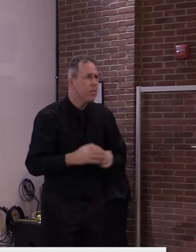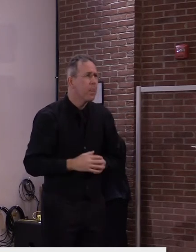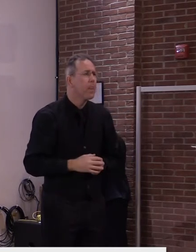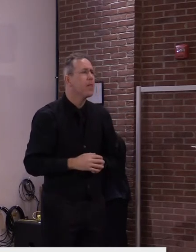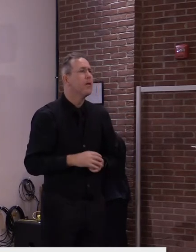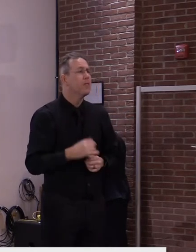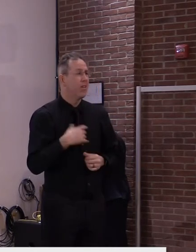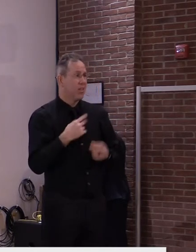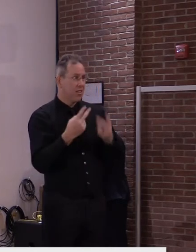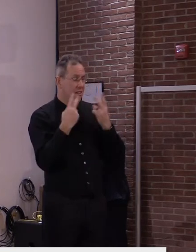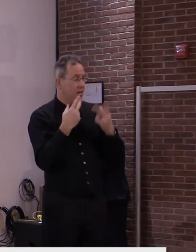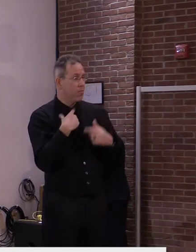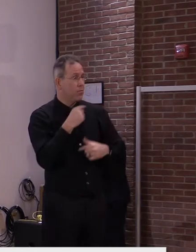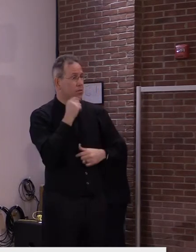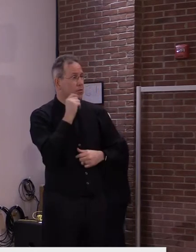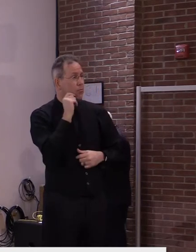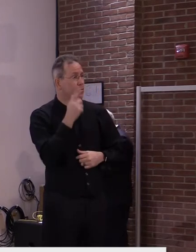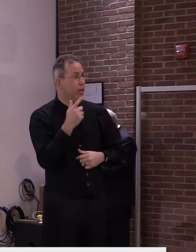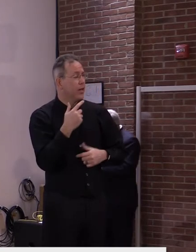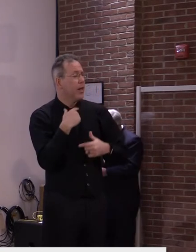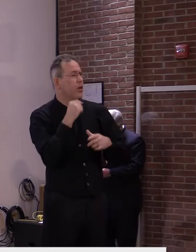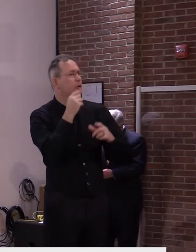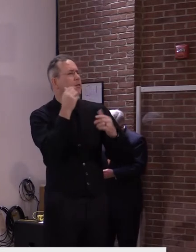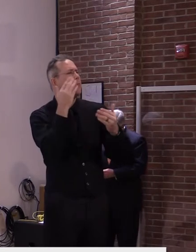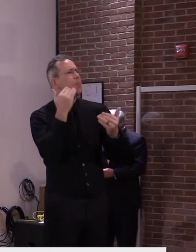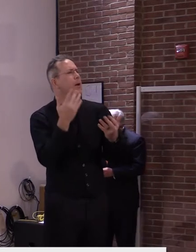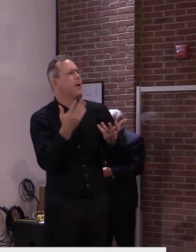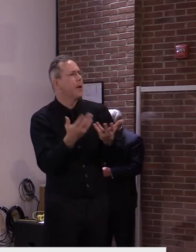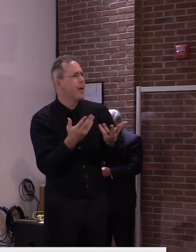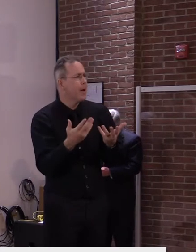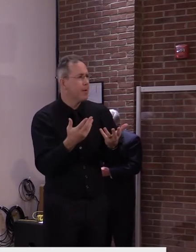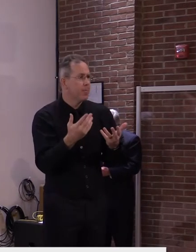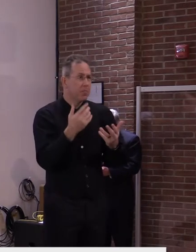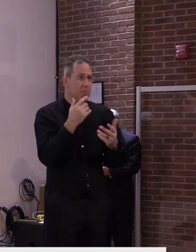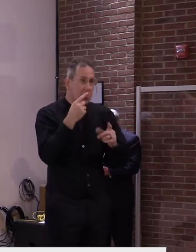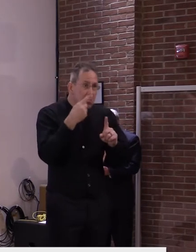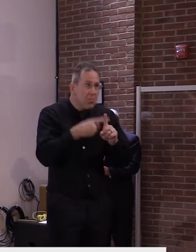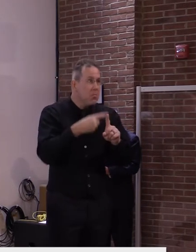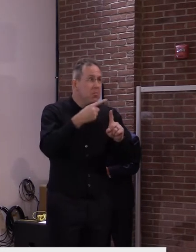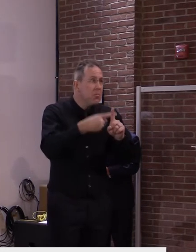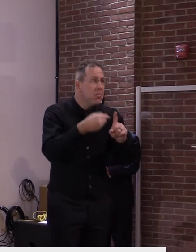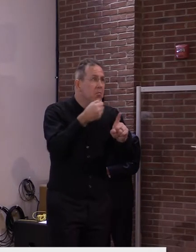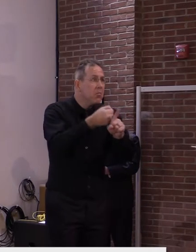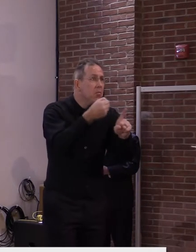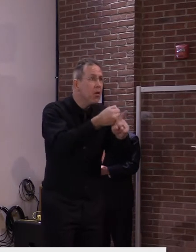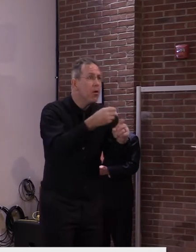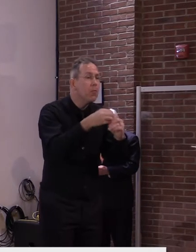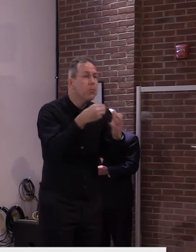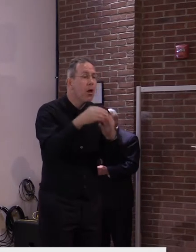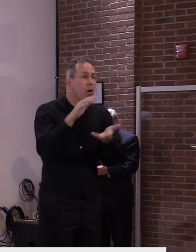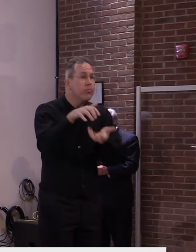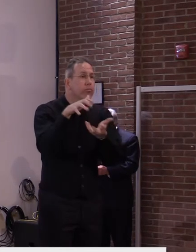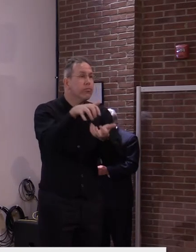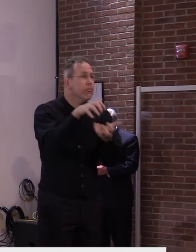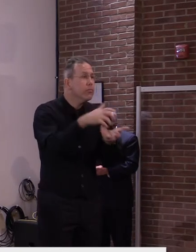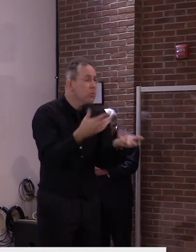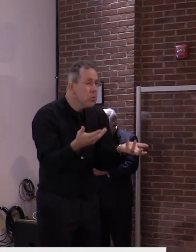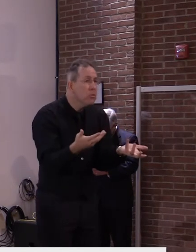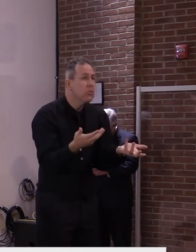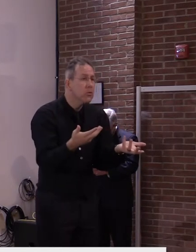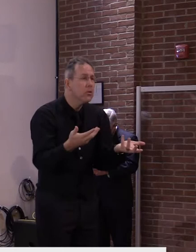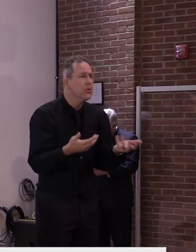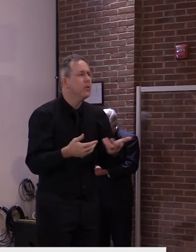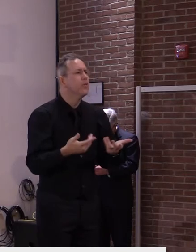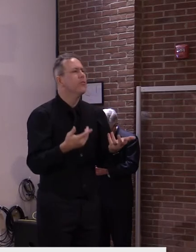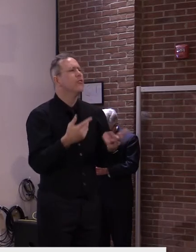respects during this these last few months due to the tax structure we have right now. If the legislature is talking